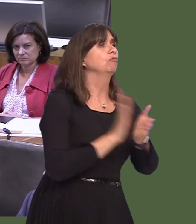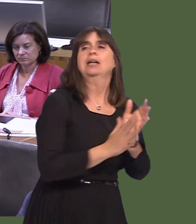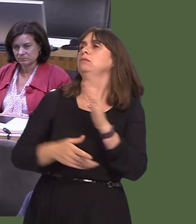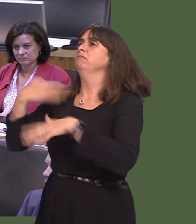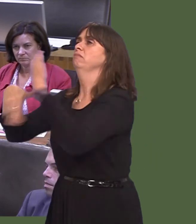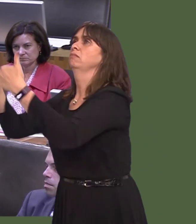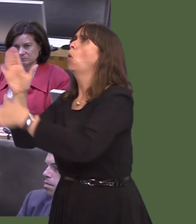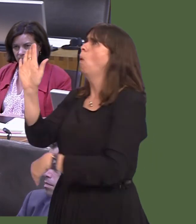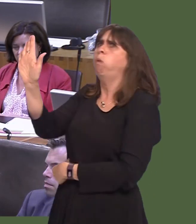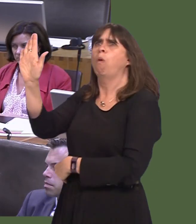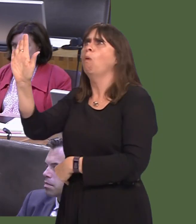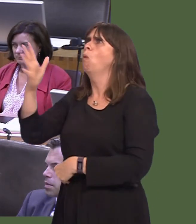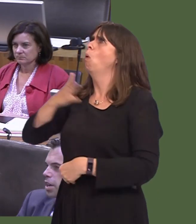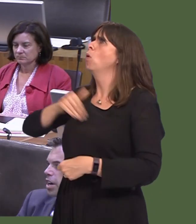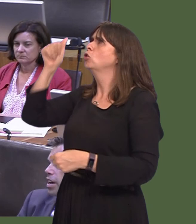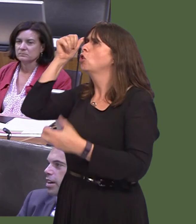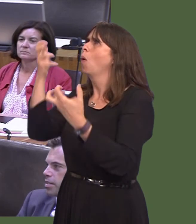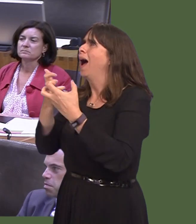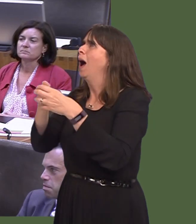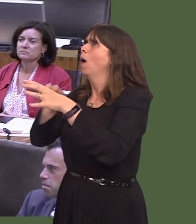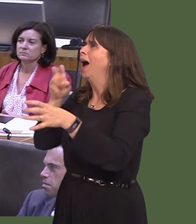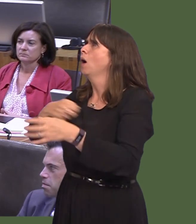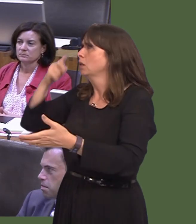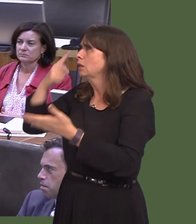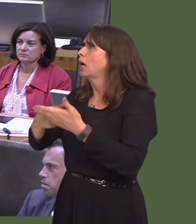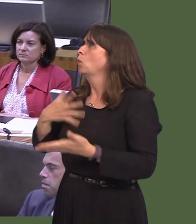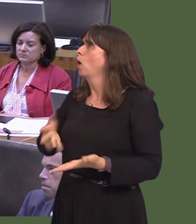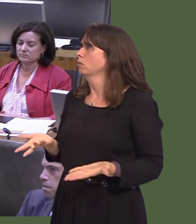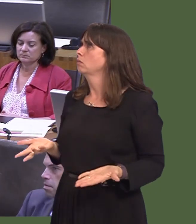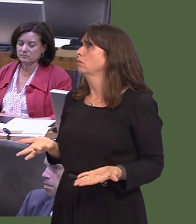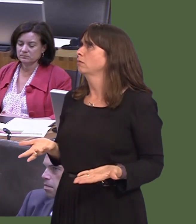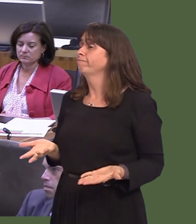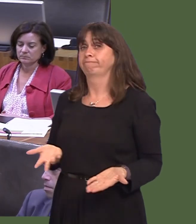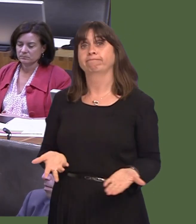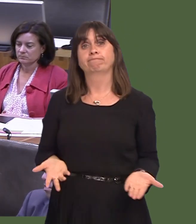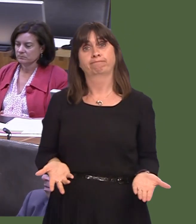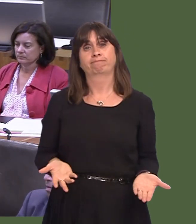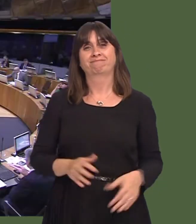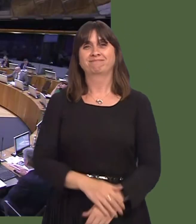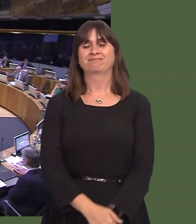right to determine how the car is driven.